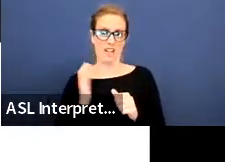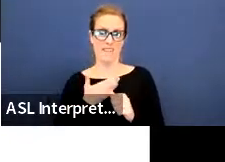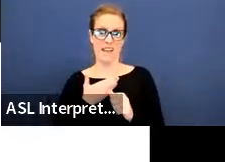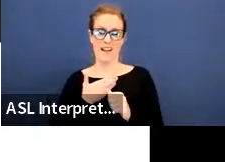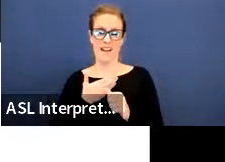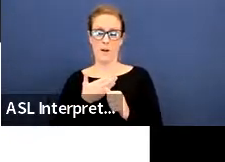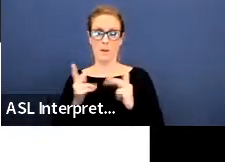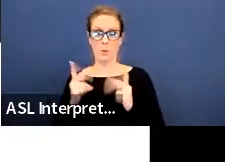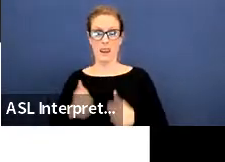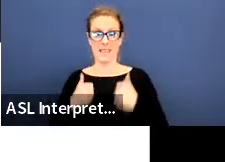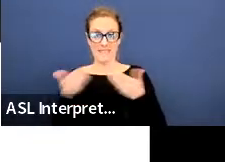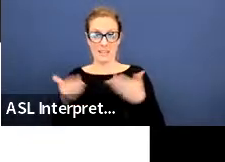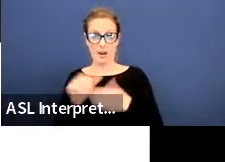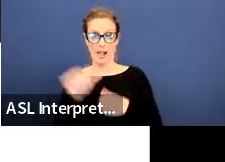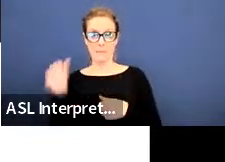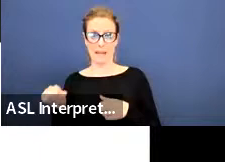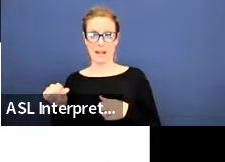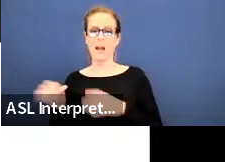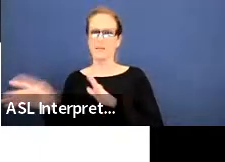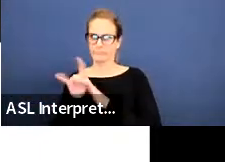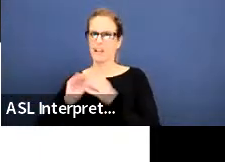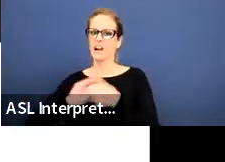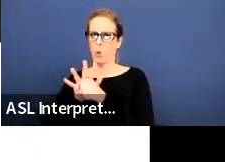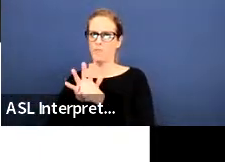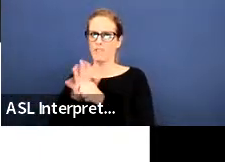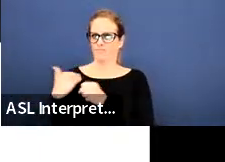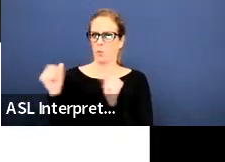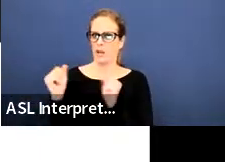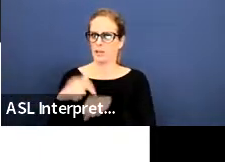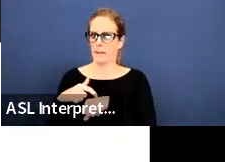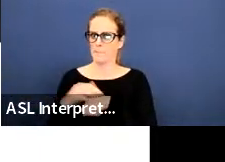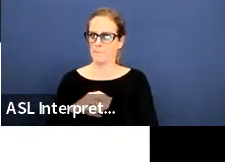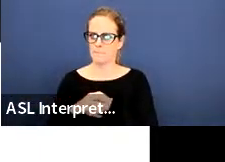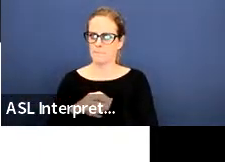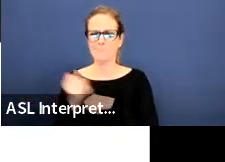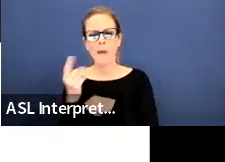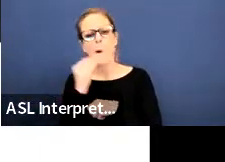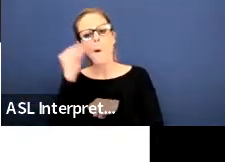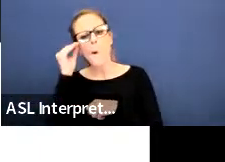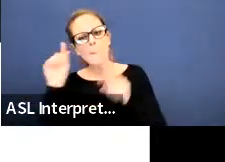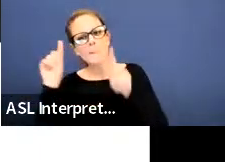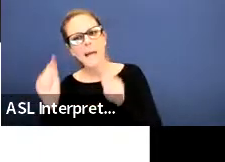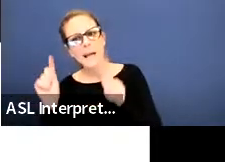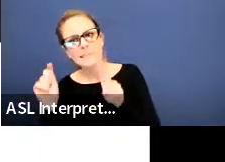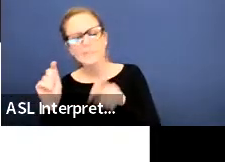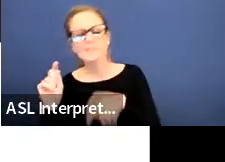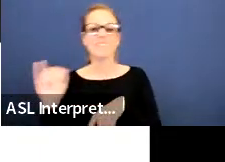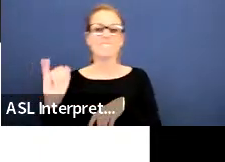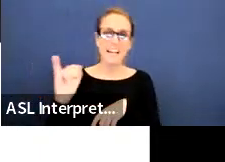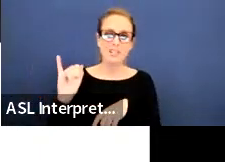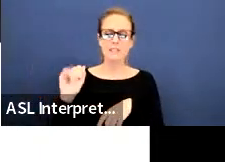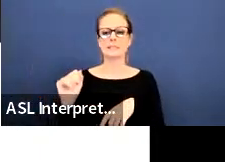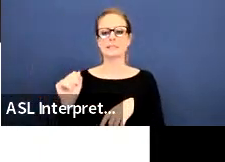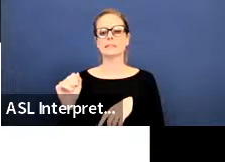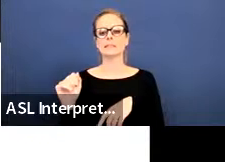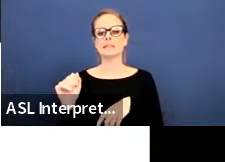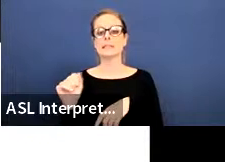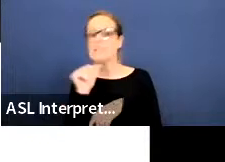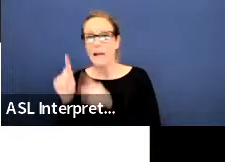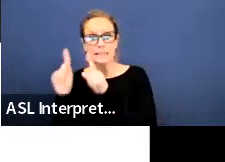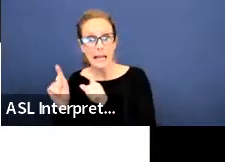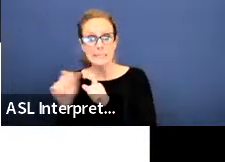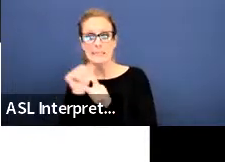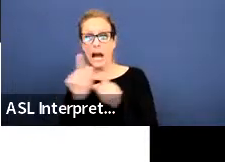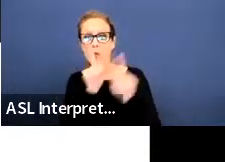residents got COVID during this winter. Now with home testing and infections that never get tested or reported, those